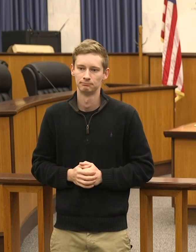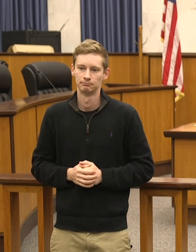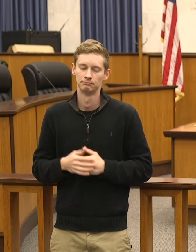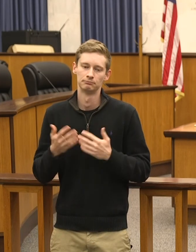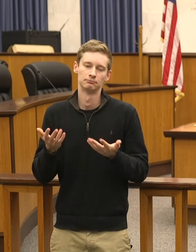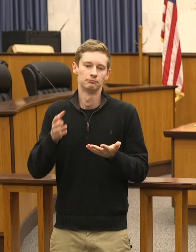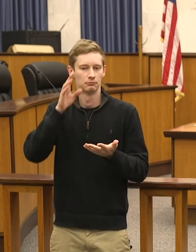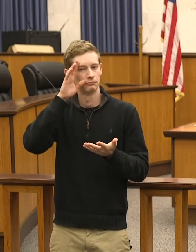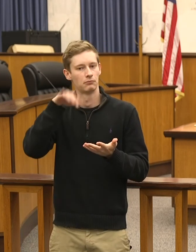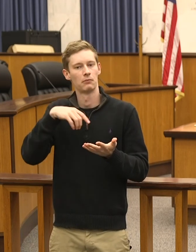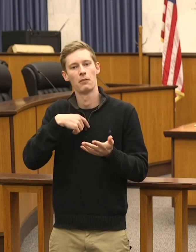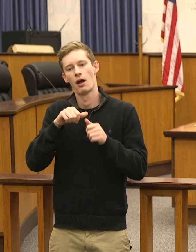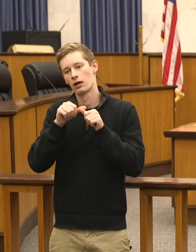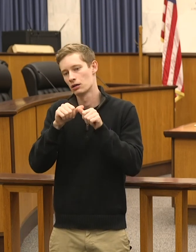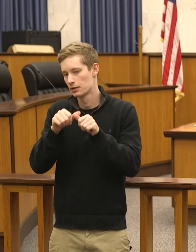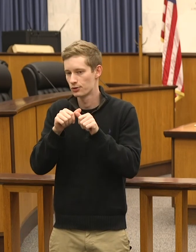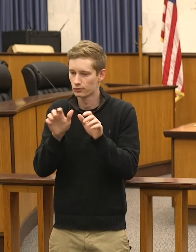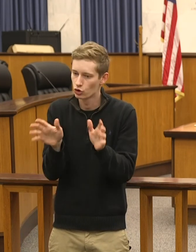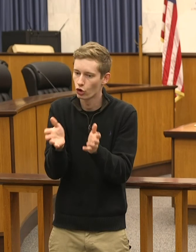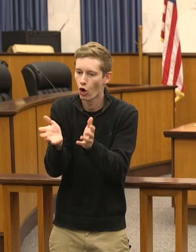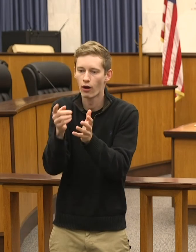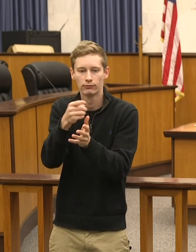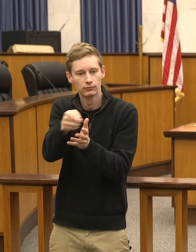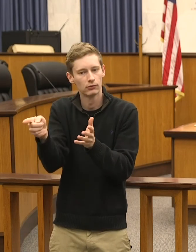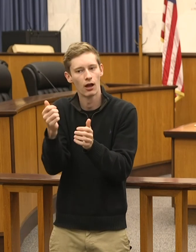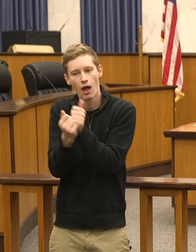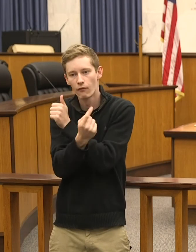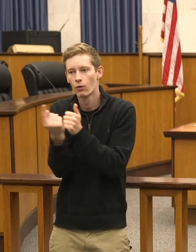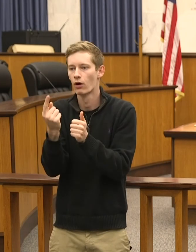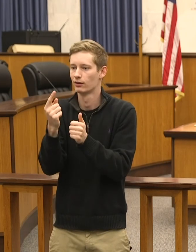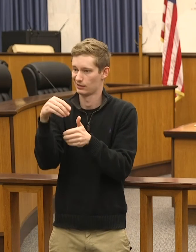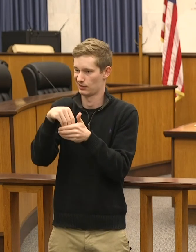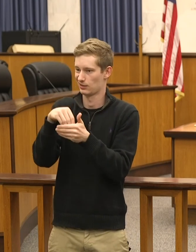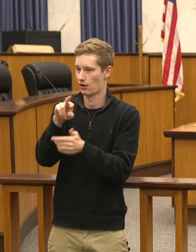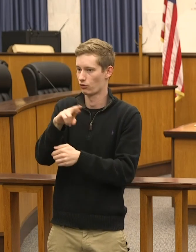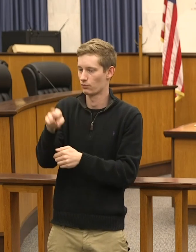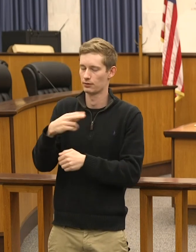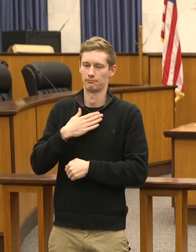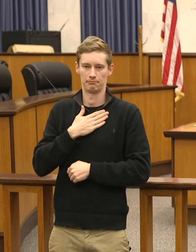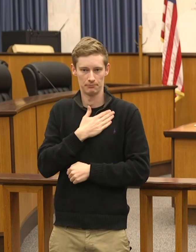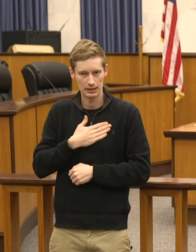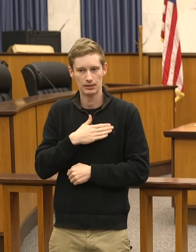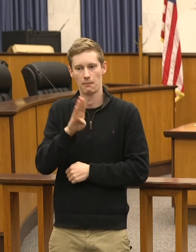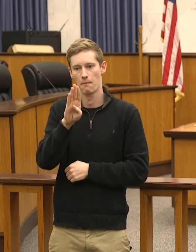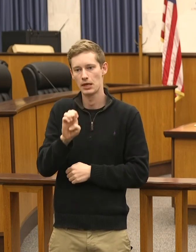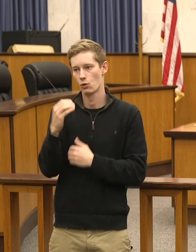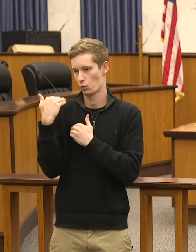You know, I continue to encourage everyone in Richmond to act responsibly in the face of this